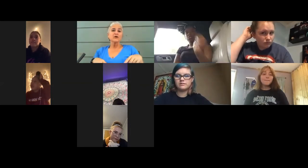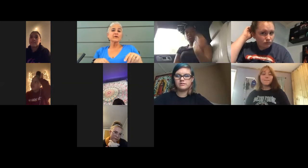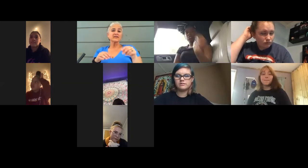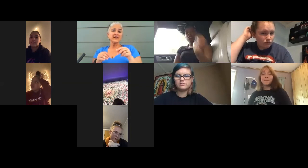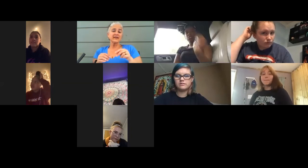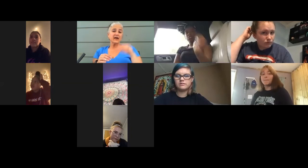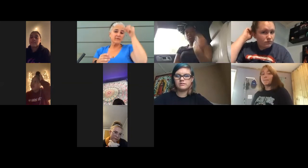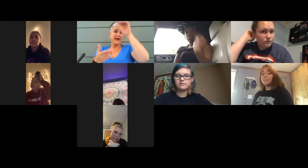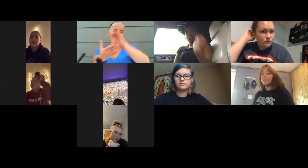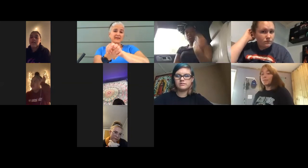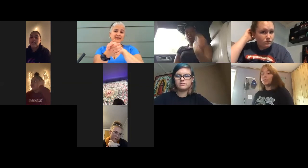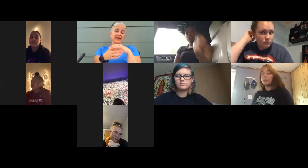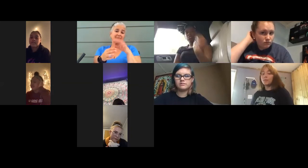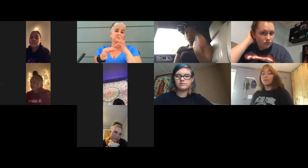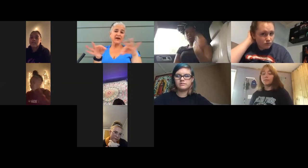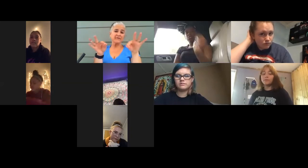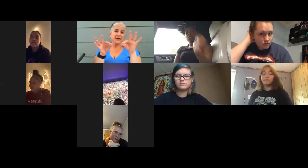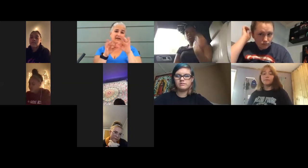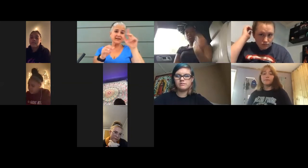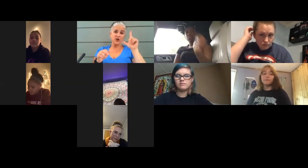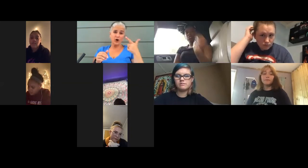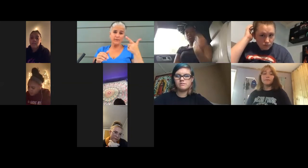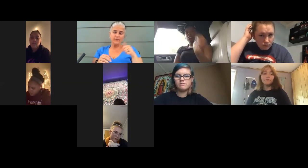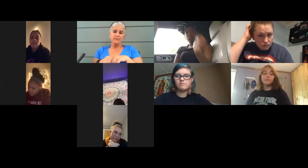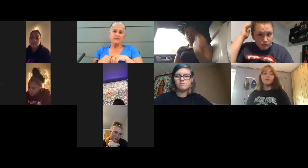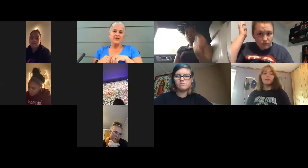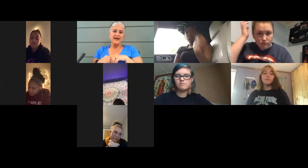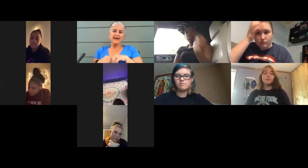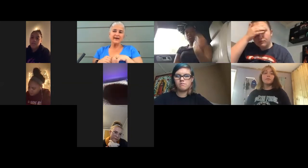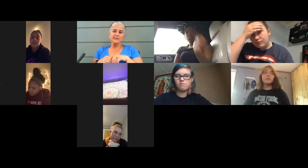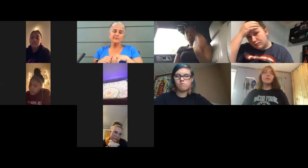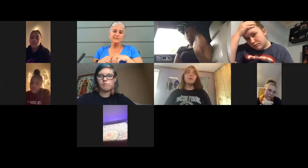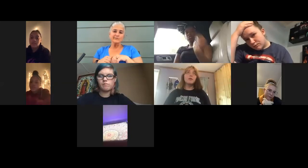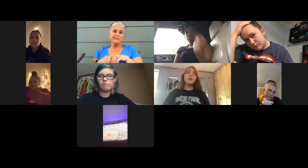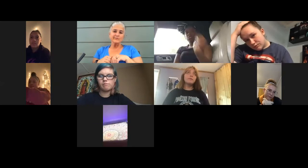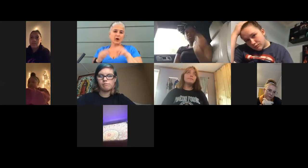language for the sake of my husband and my family-in-law.